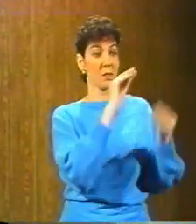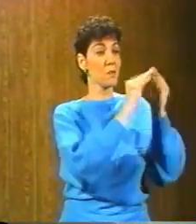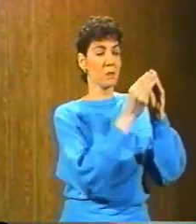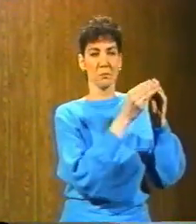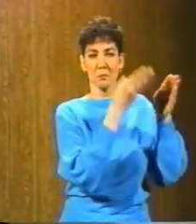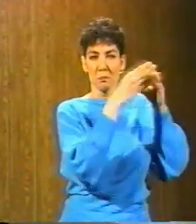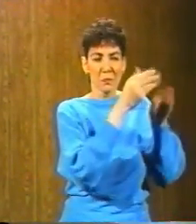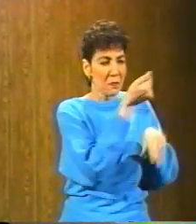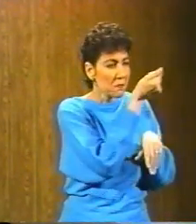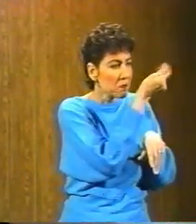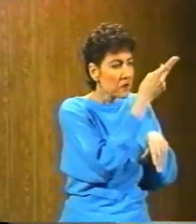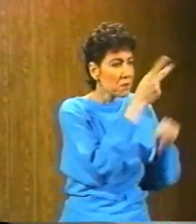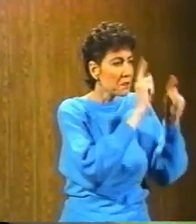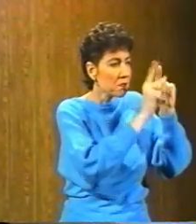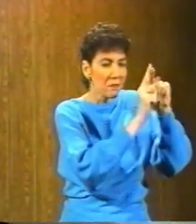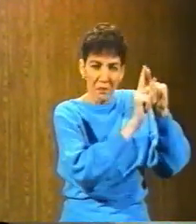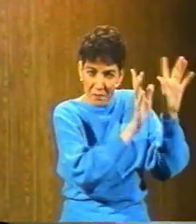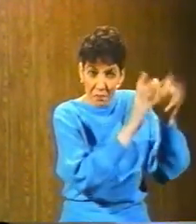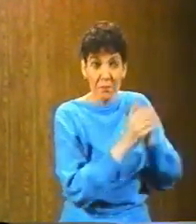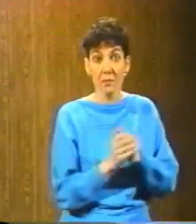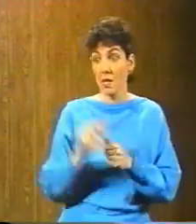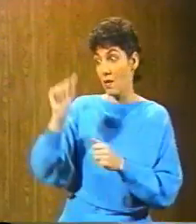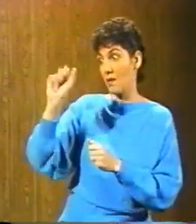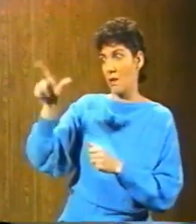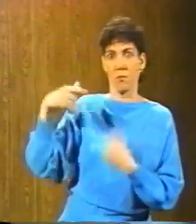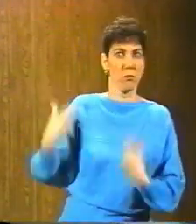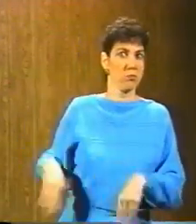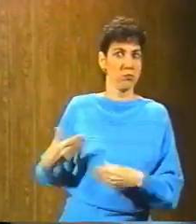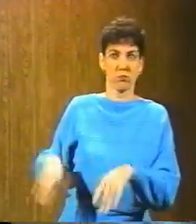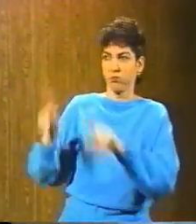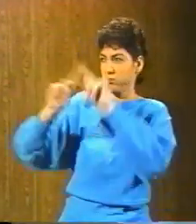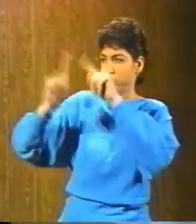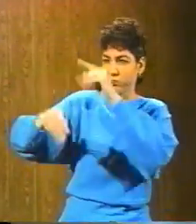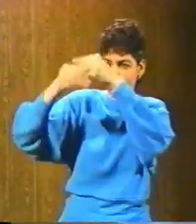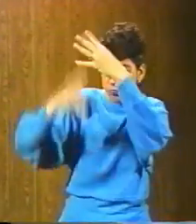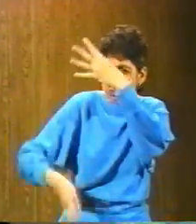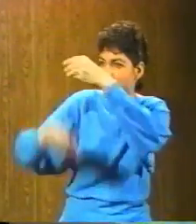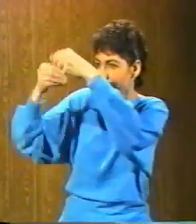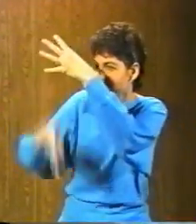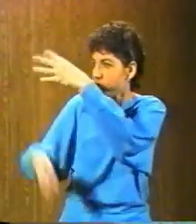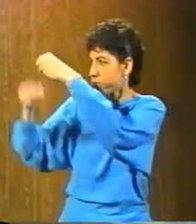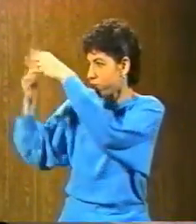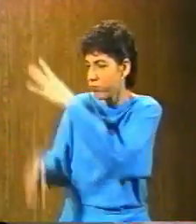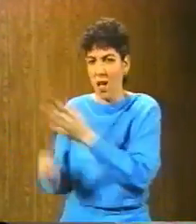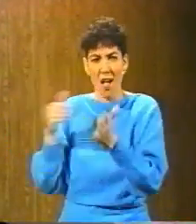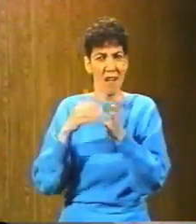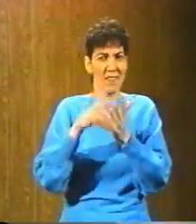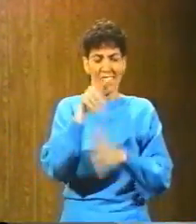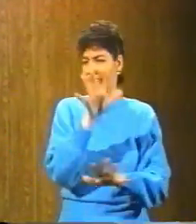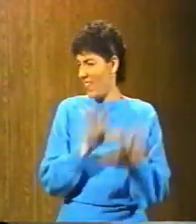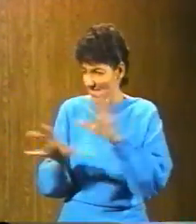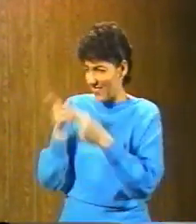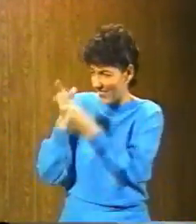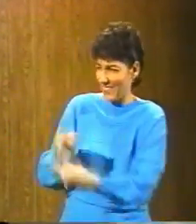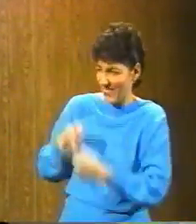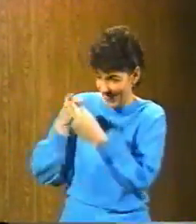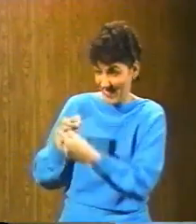major classes of numbers in spoken English, while ASL has many systems and patterns to learn.